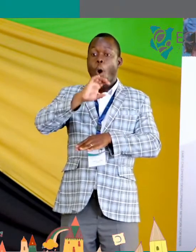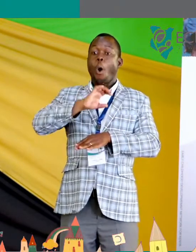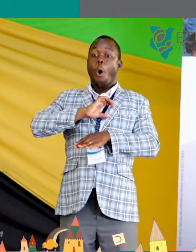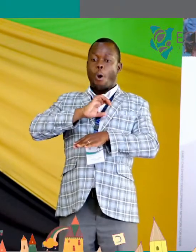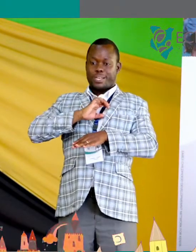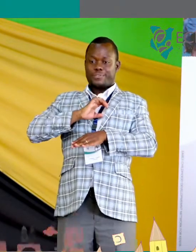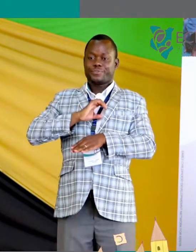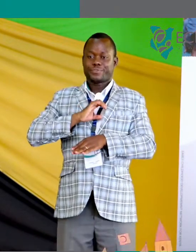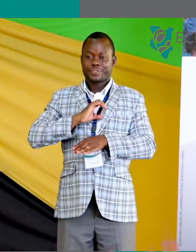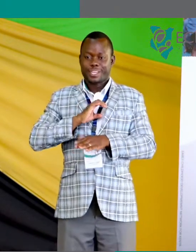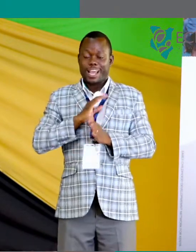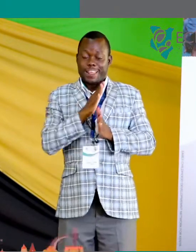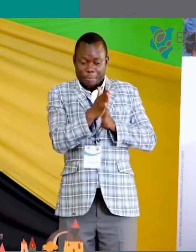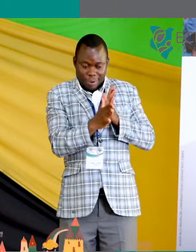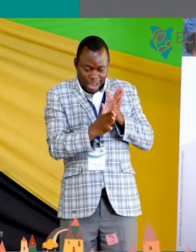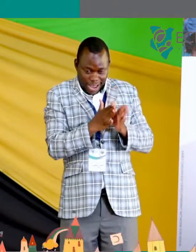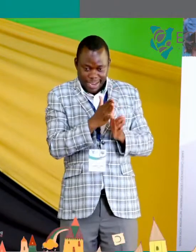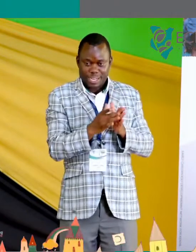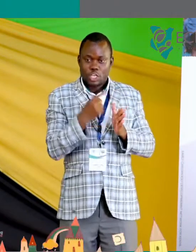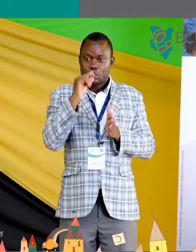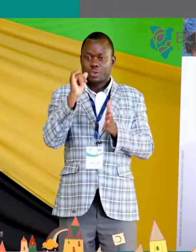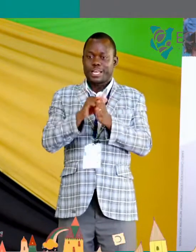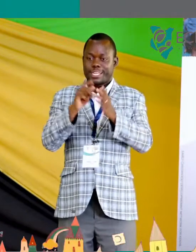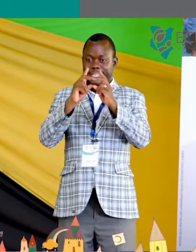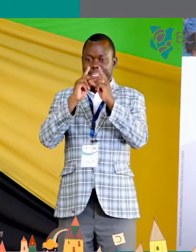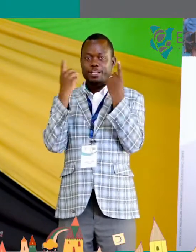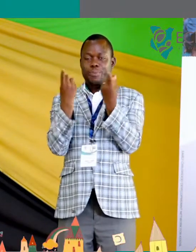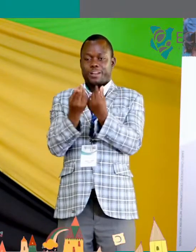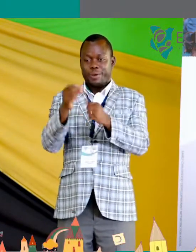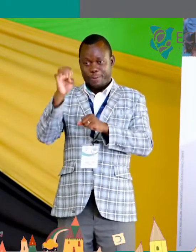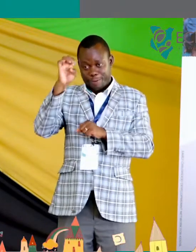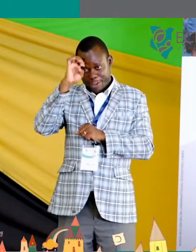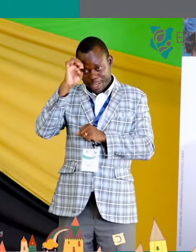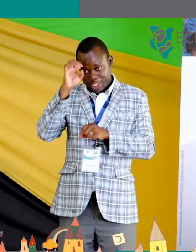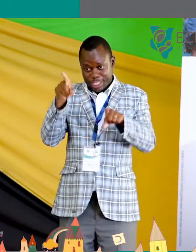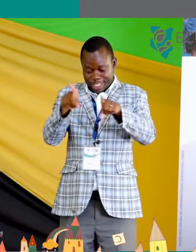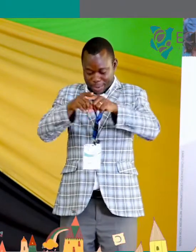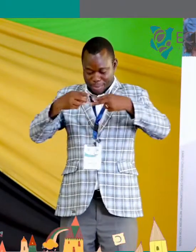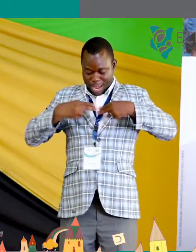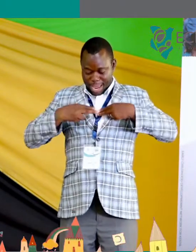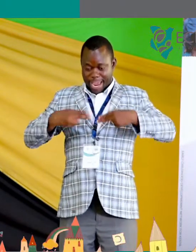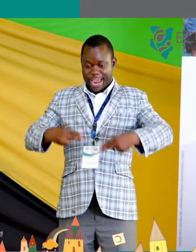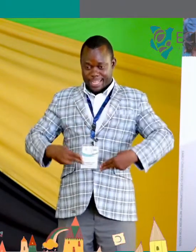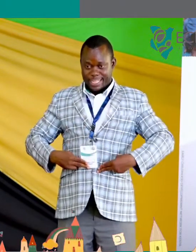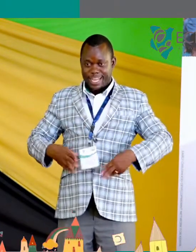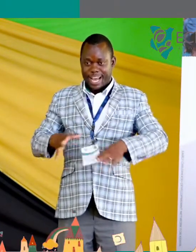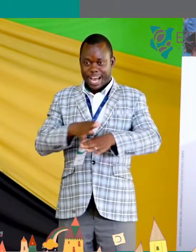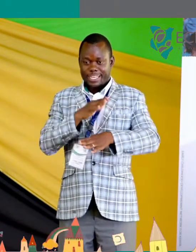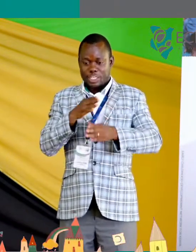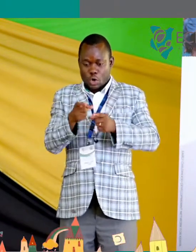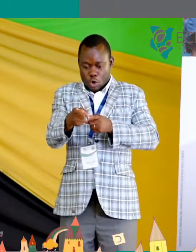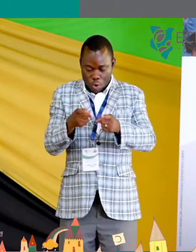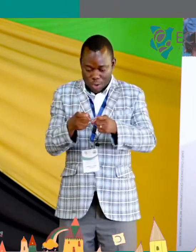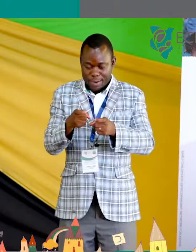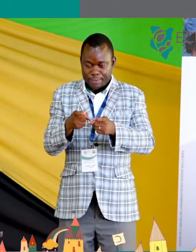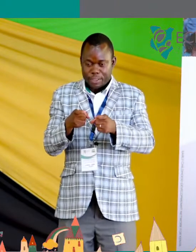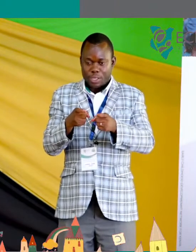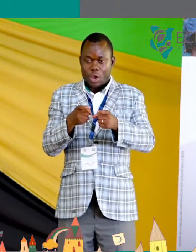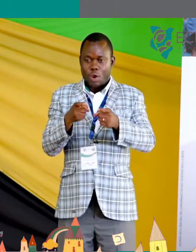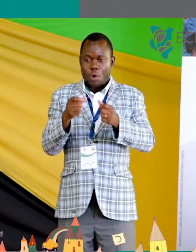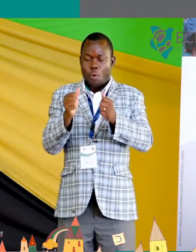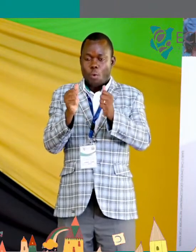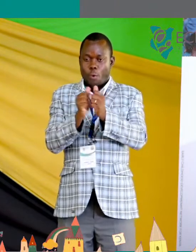nurturing care framework. So the Department of Education, the Department of Health, the Department of Governance, and the Department